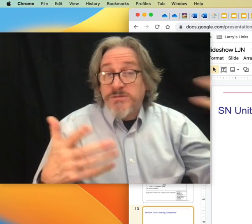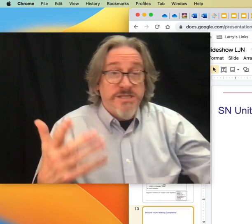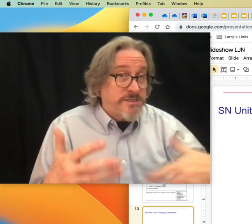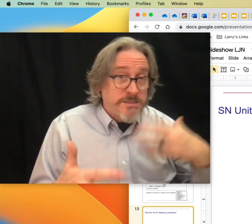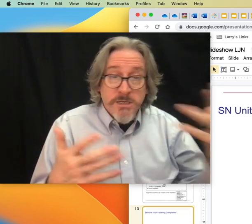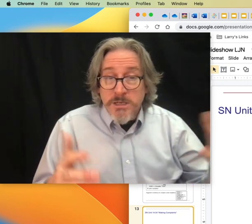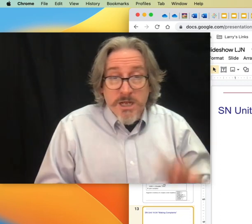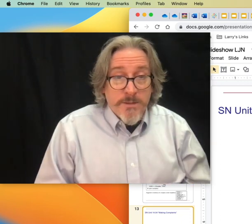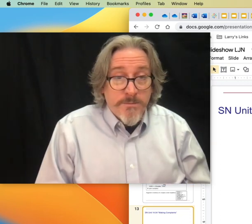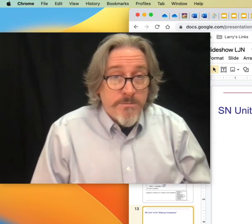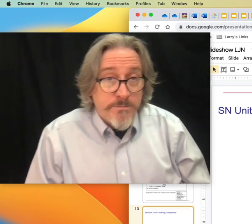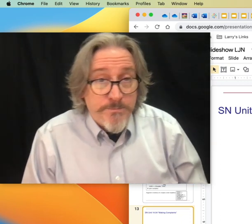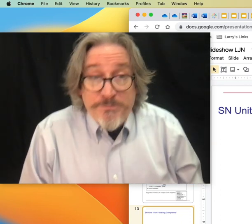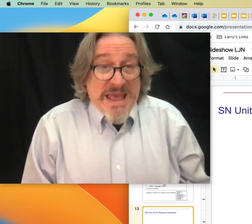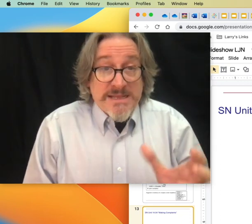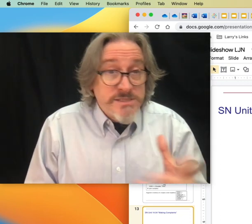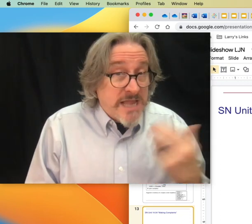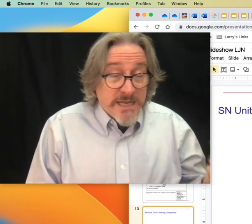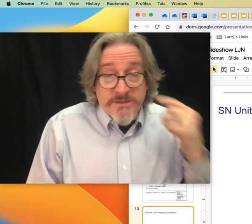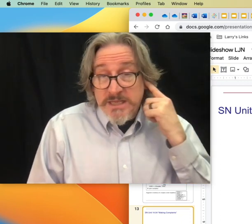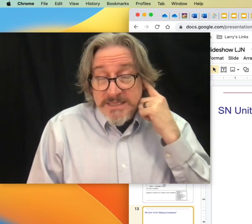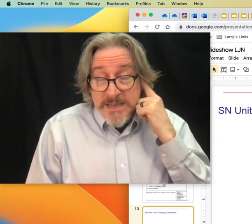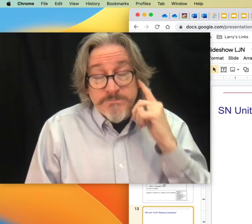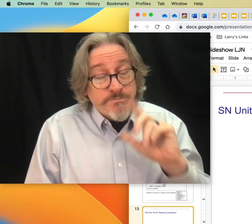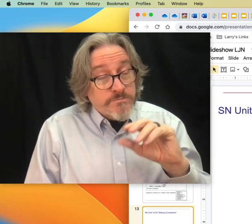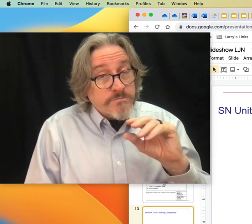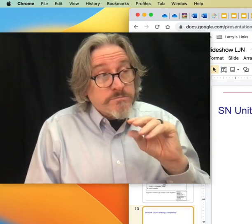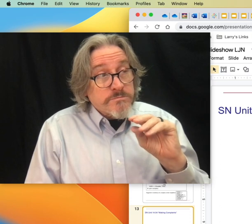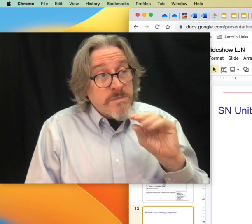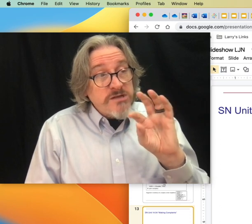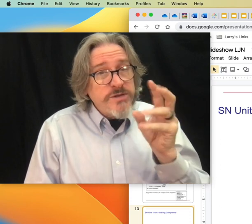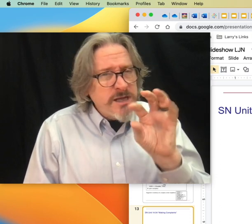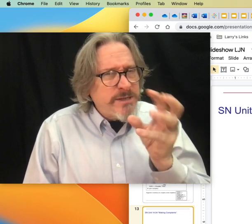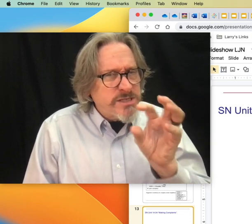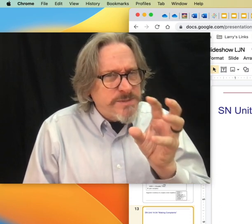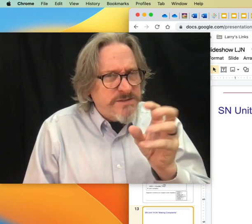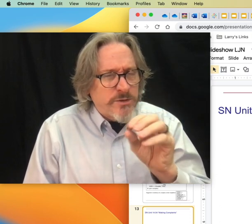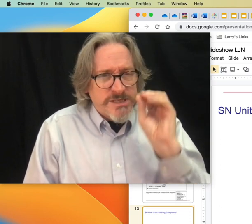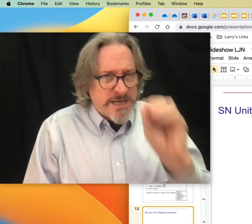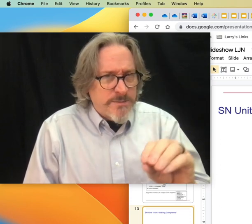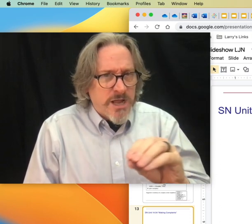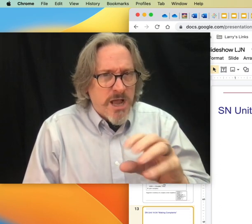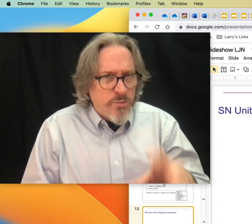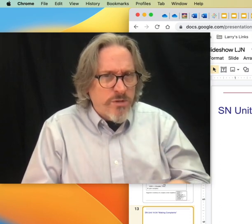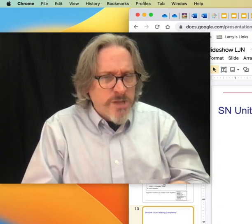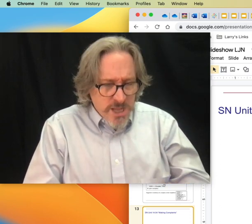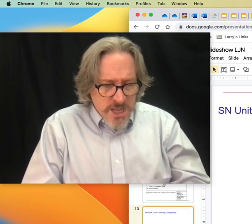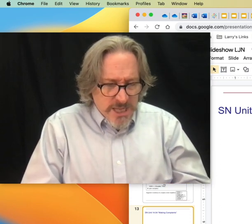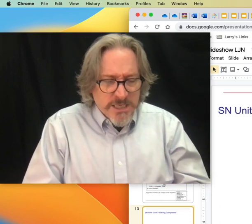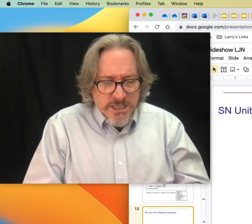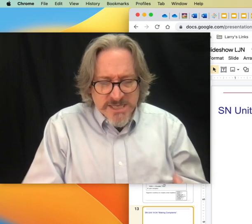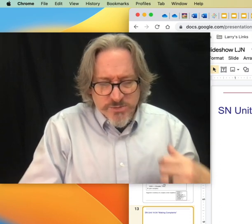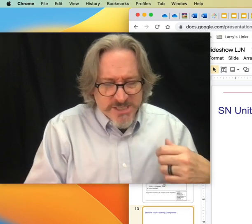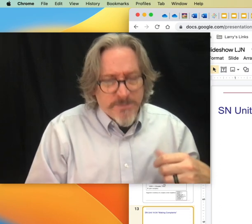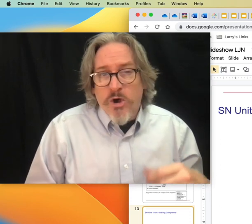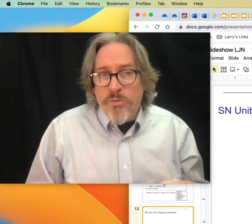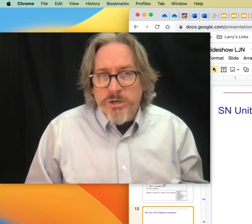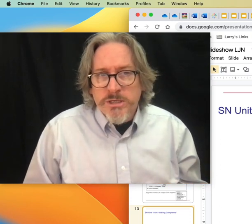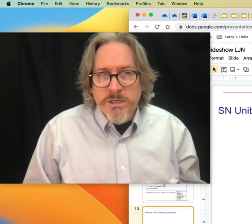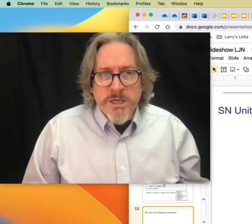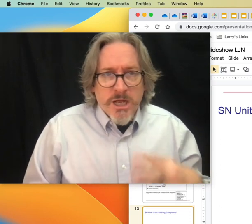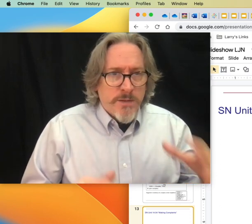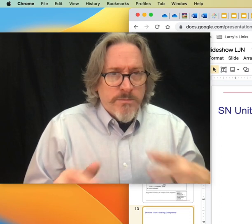about spouses, pets, anything like that. So think about the specific ones, and we'll set up